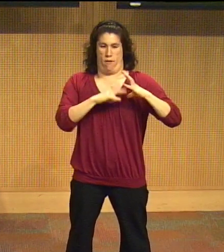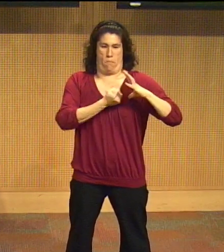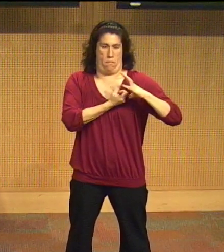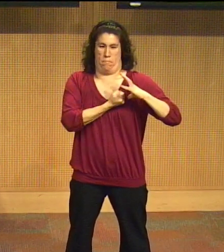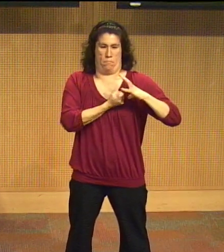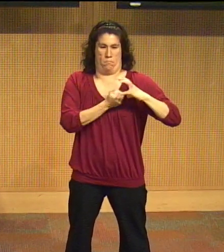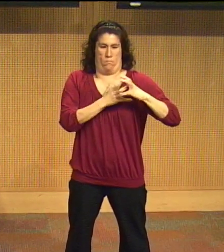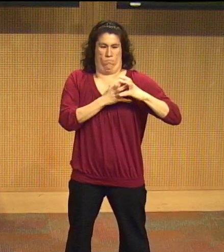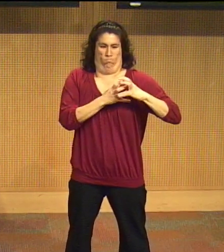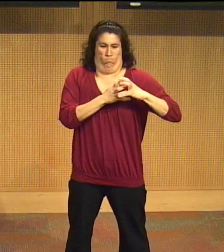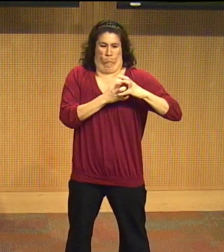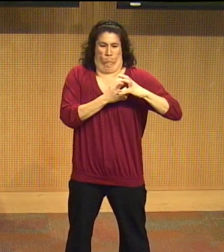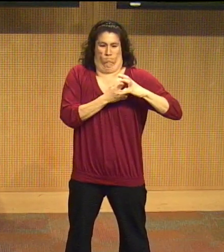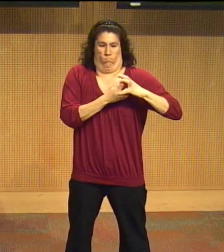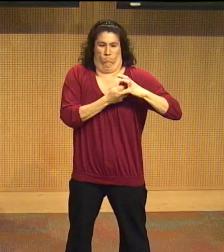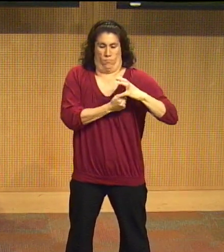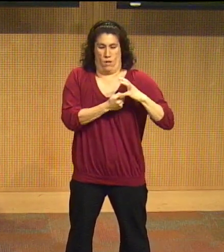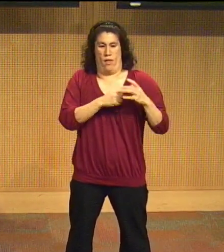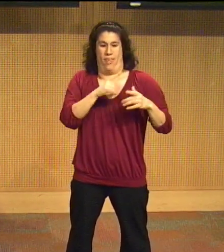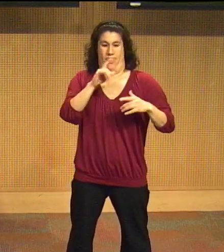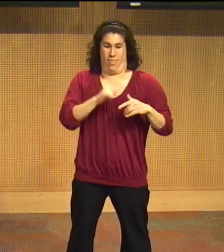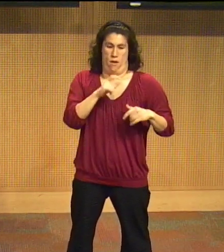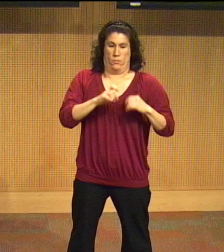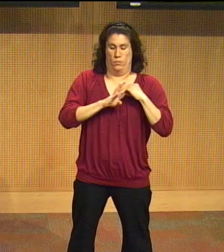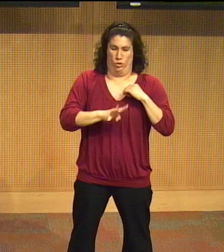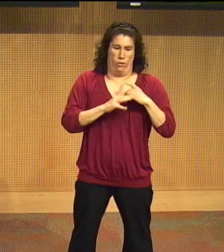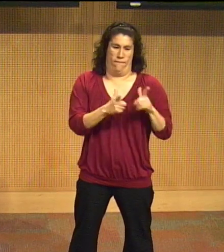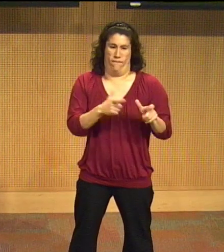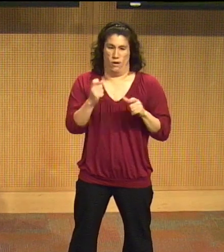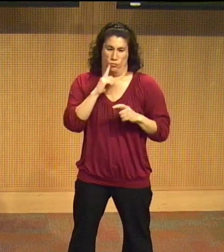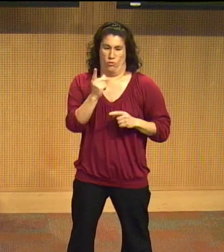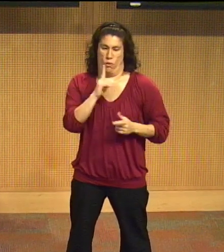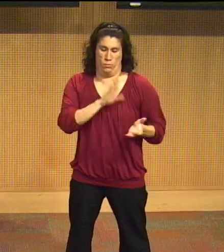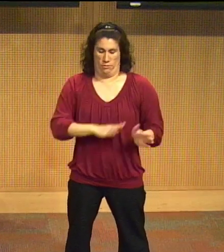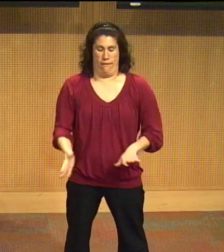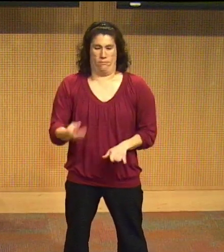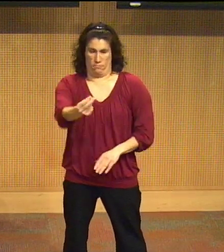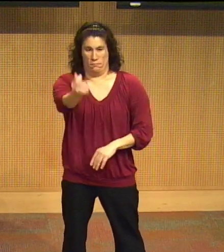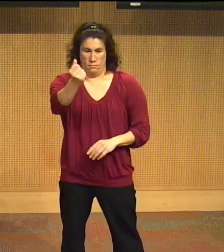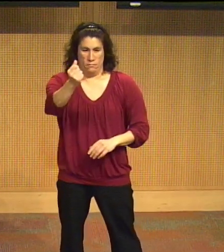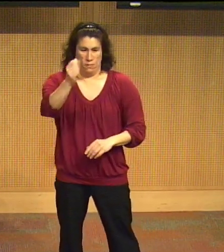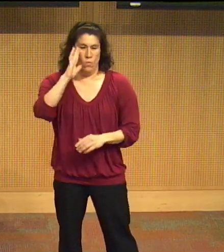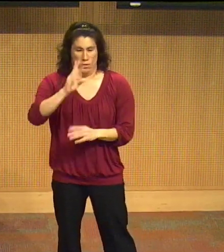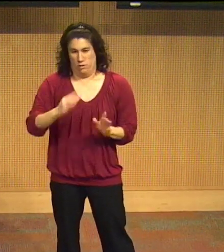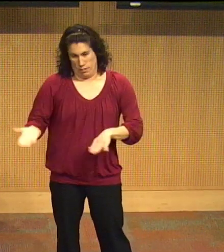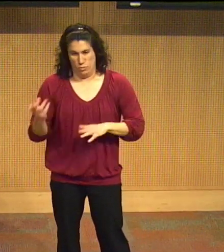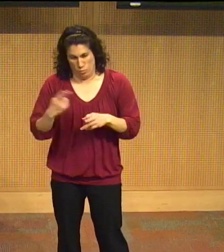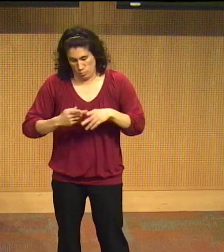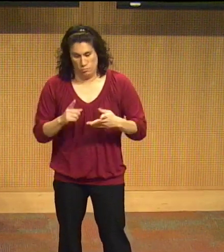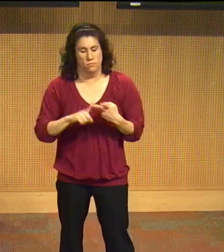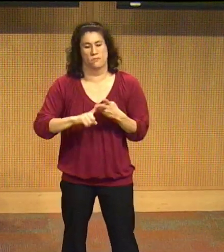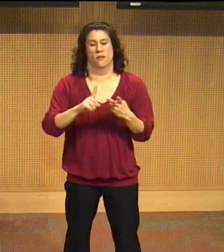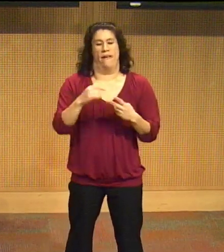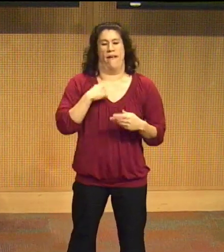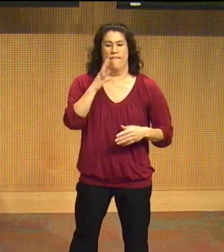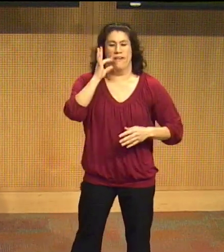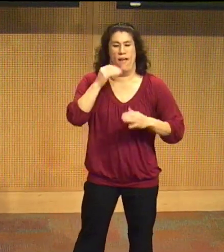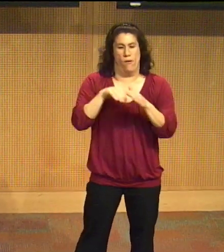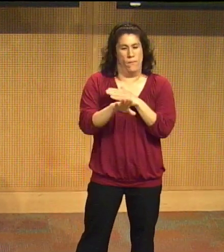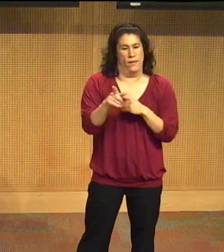its heart and the heart can't function. There's pressure on it and it has to be aspirated quickly or the animal will die. Or you've got a cat